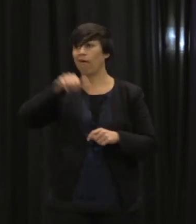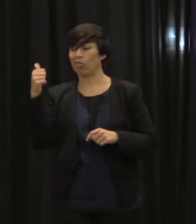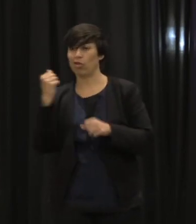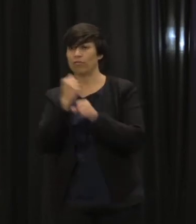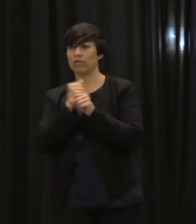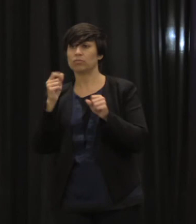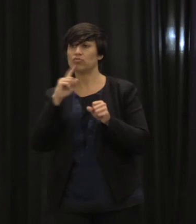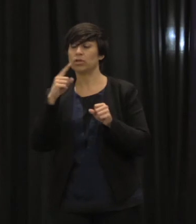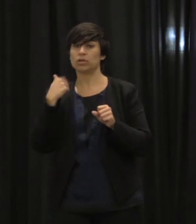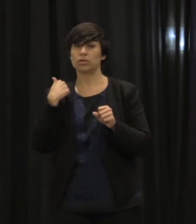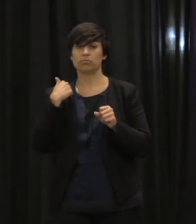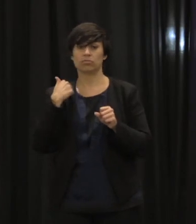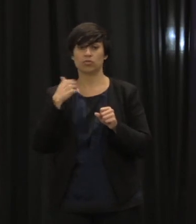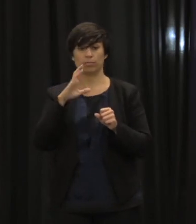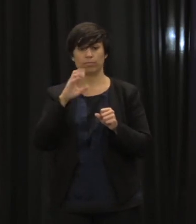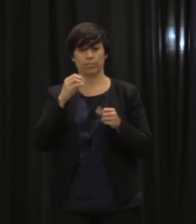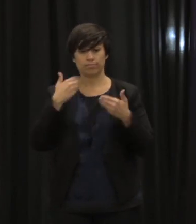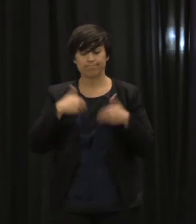want